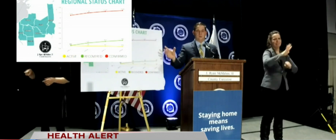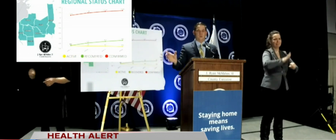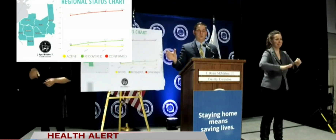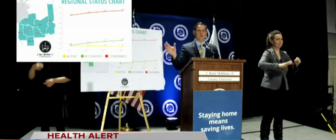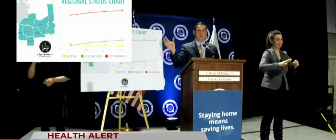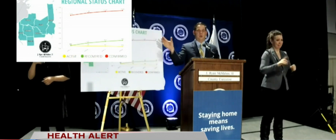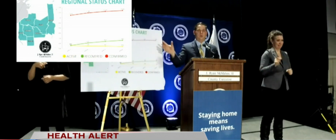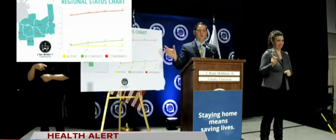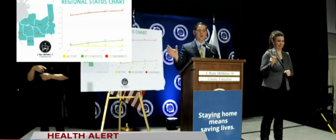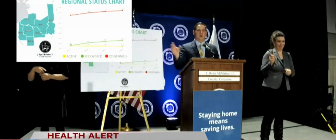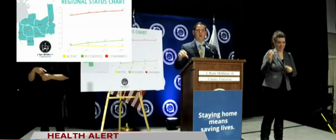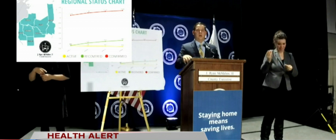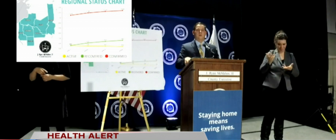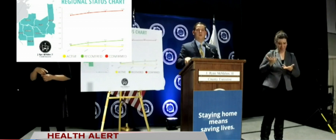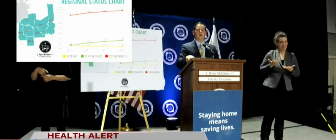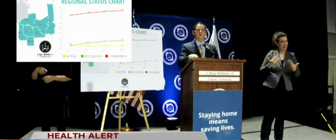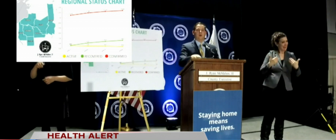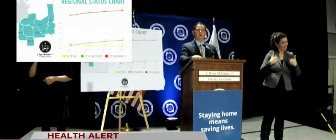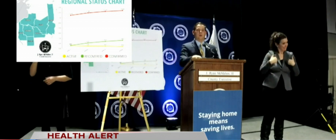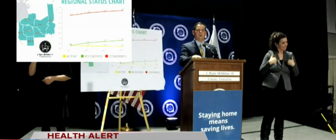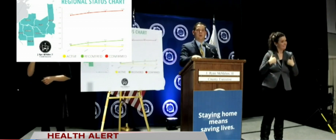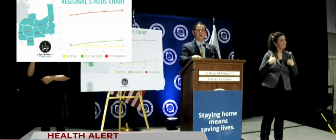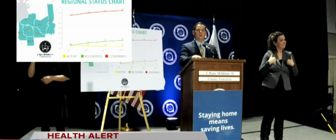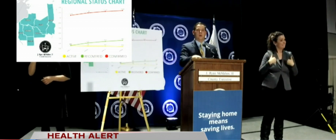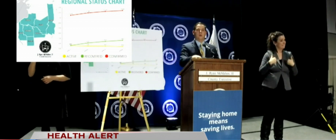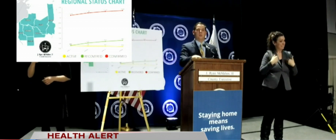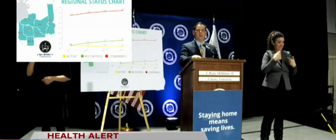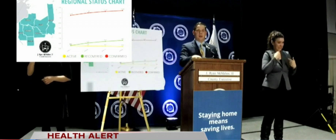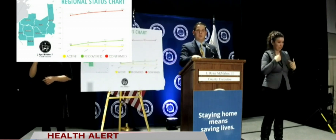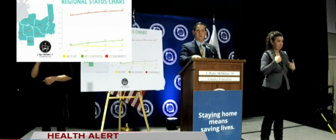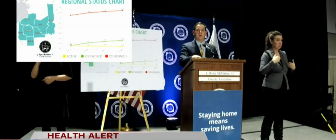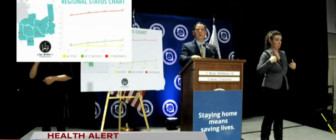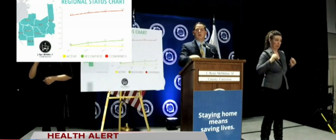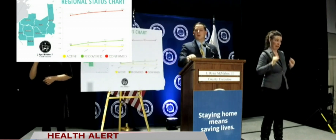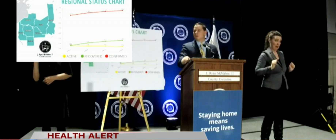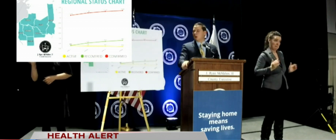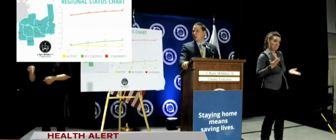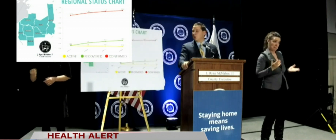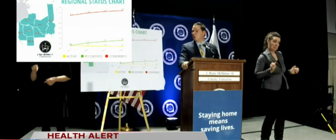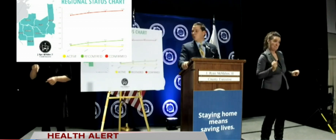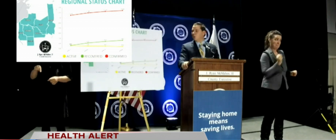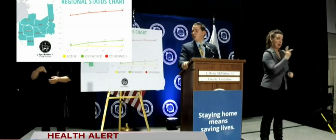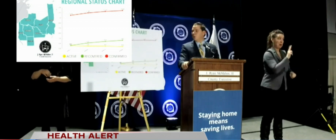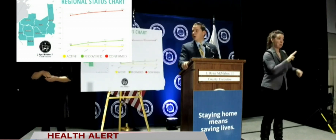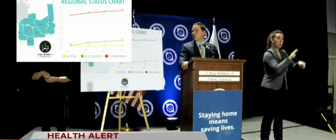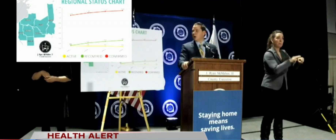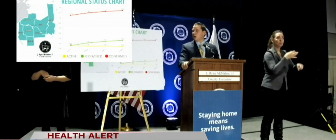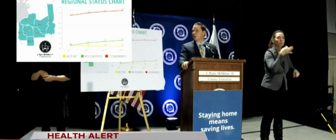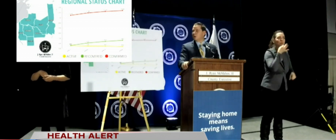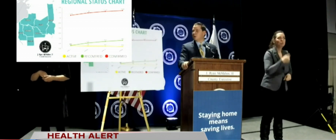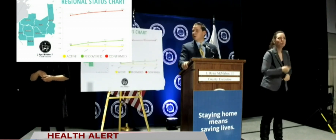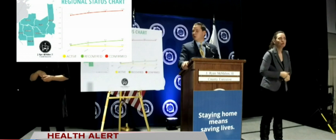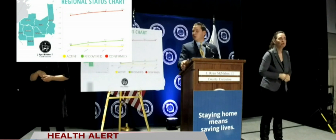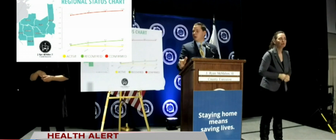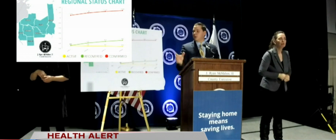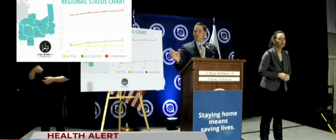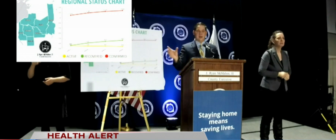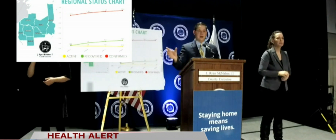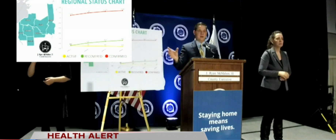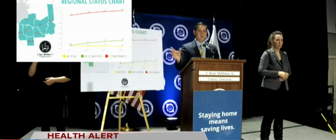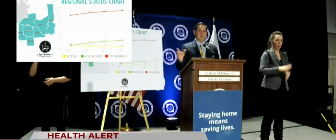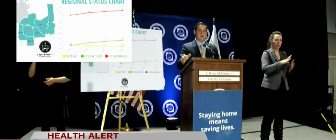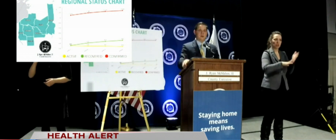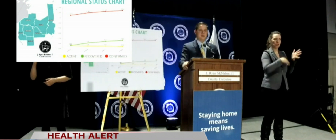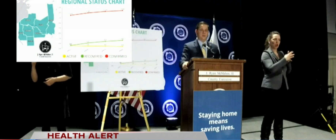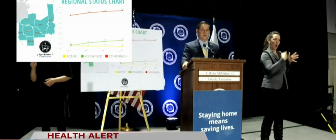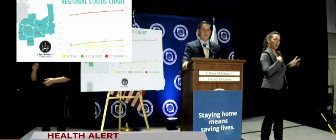what would trigger a restart if the governor agreed with our plan. And so we want to start looking at this